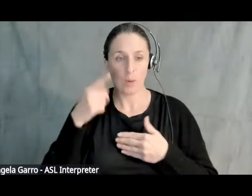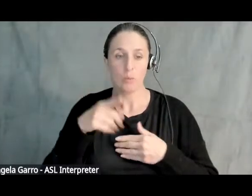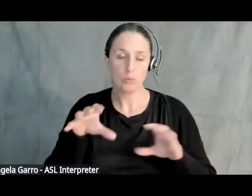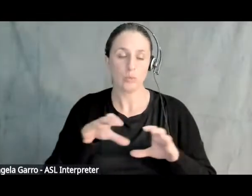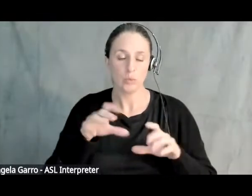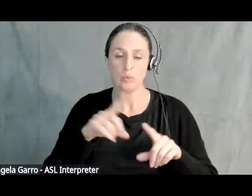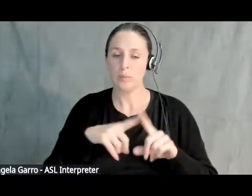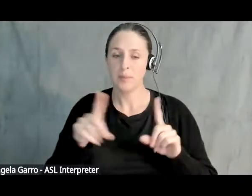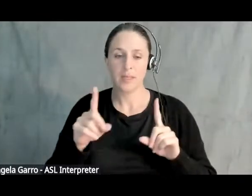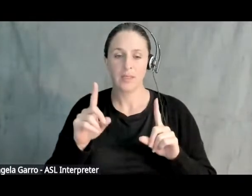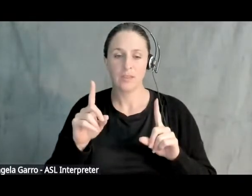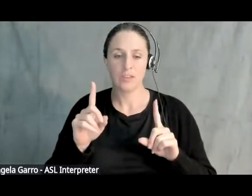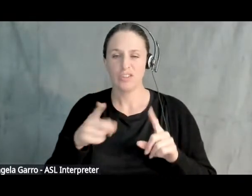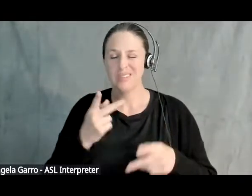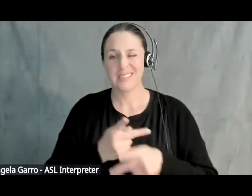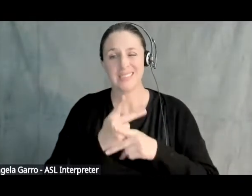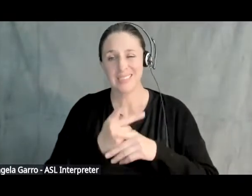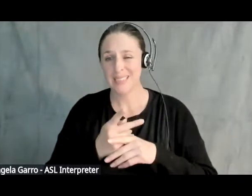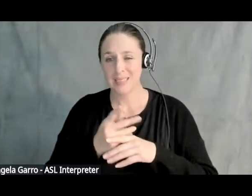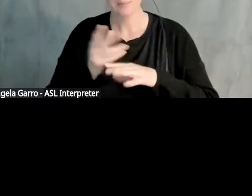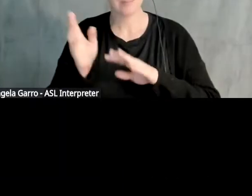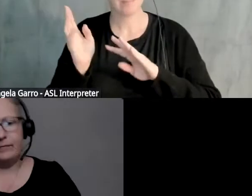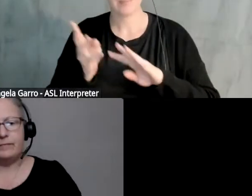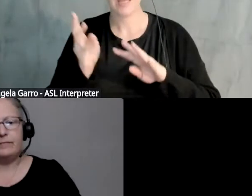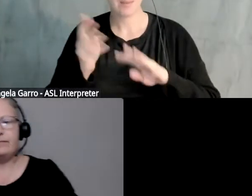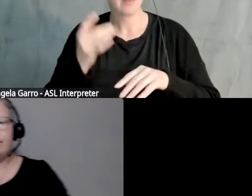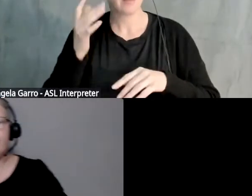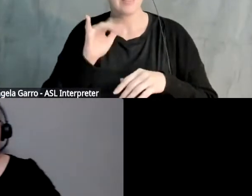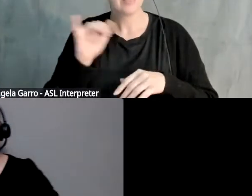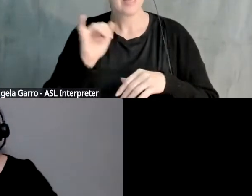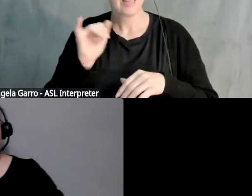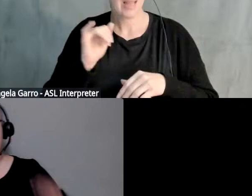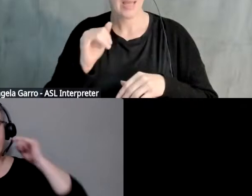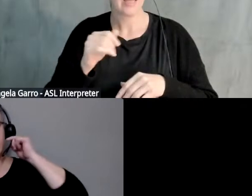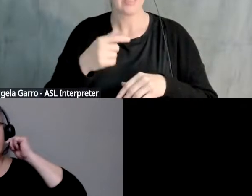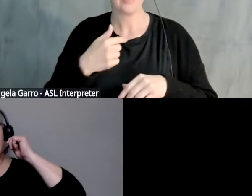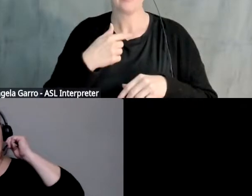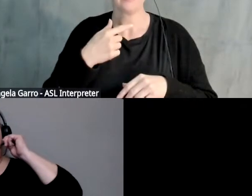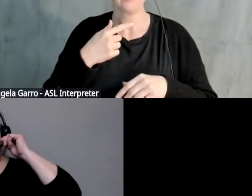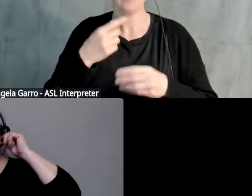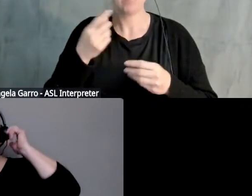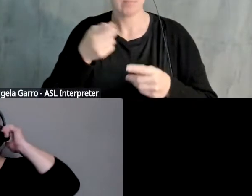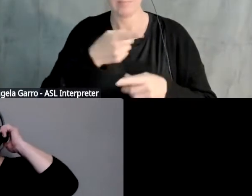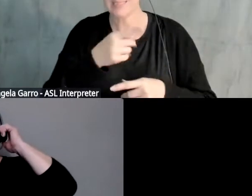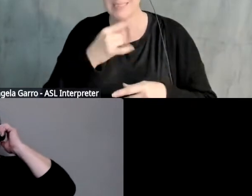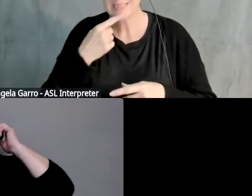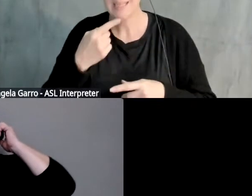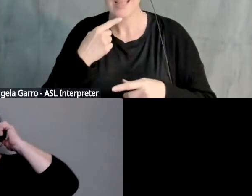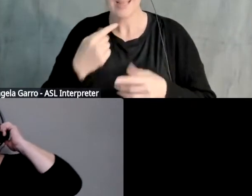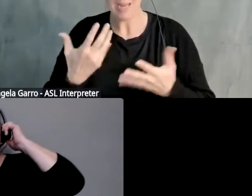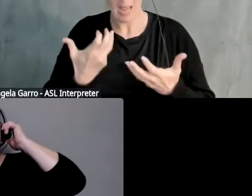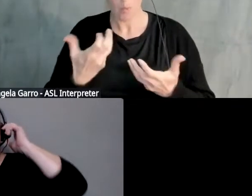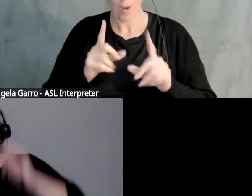just keep it coming because like he said, I would like to attend and be part of the listening